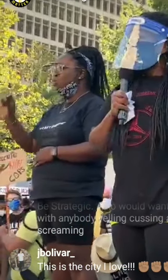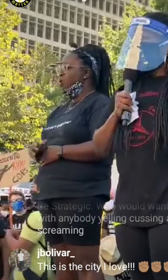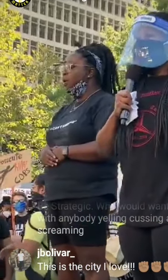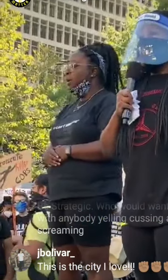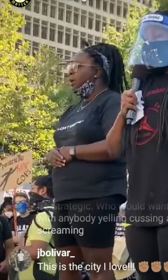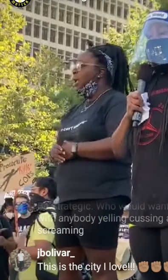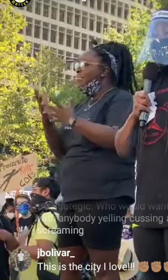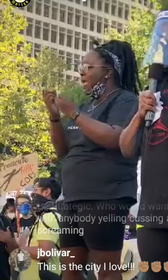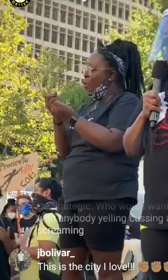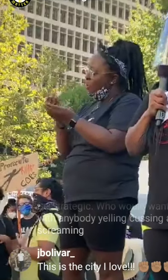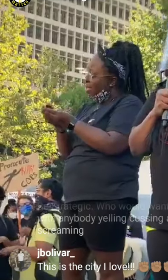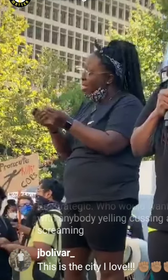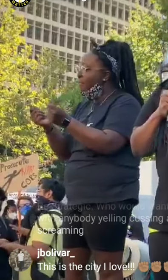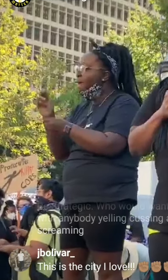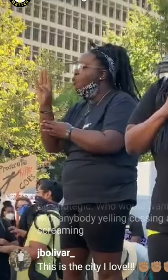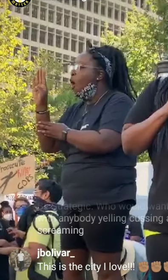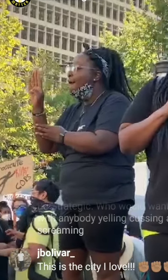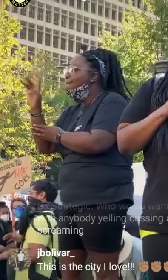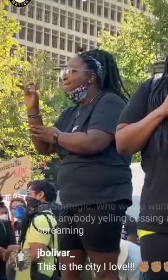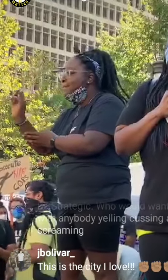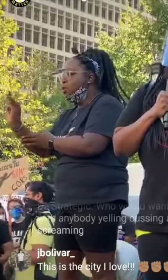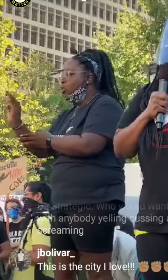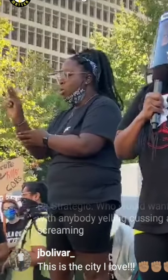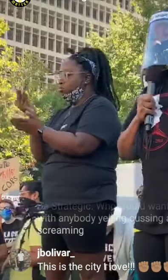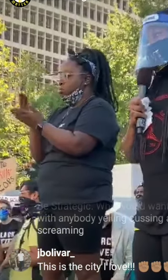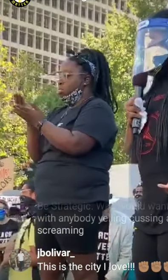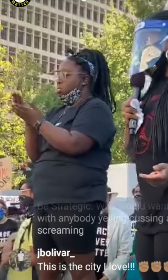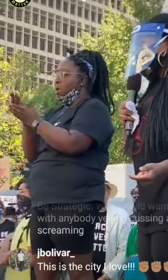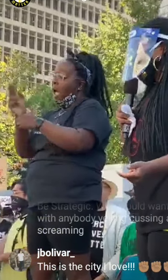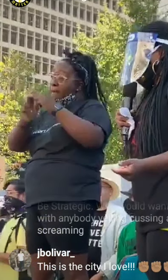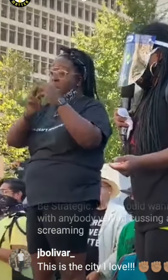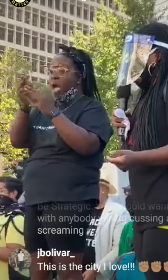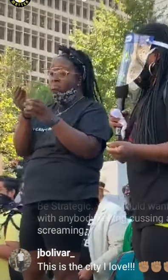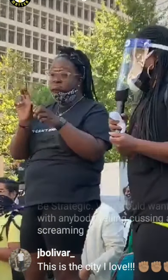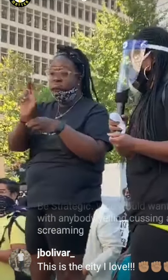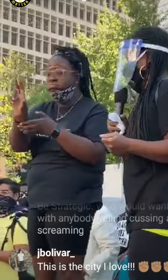And they wanted to spend $4 billion to build 2 more jails.